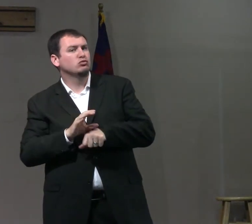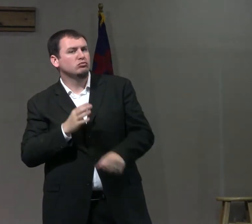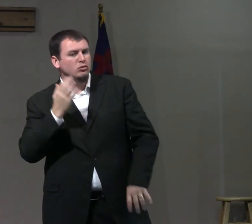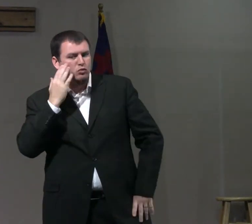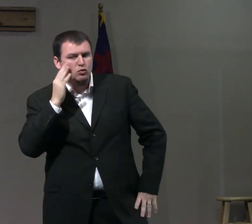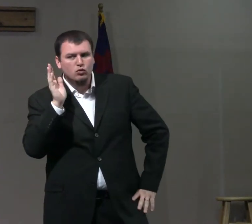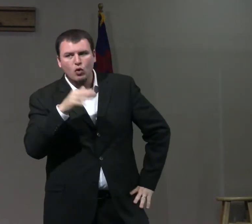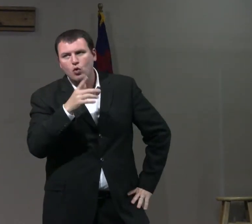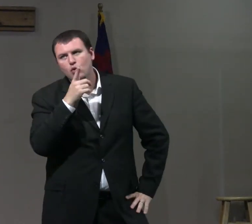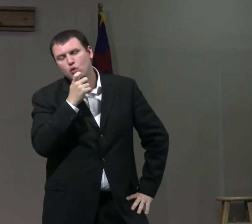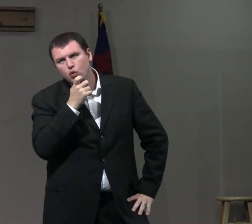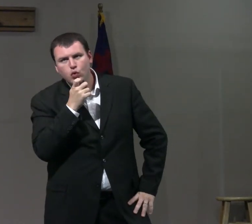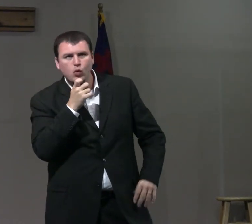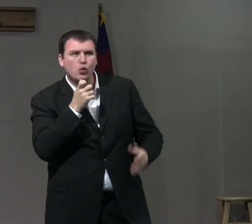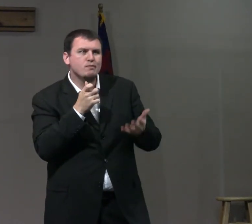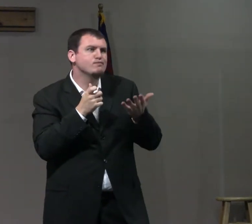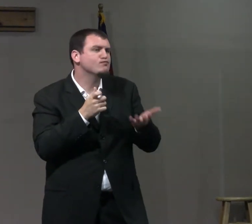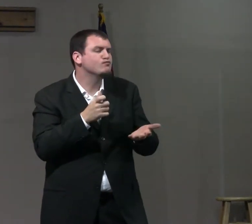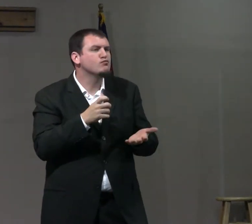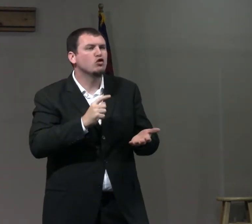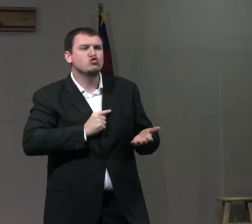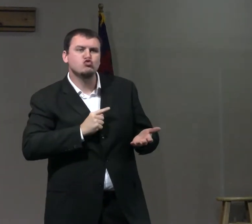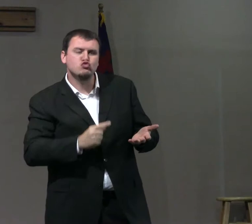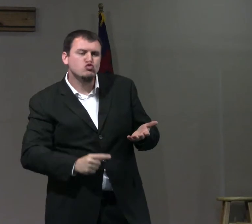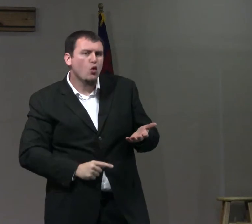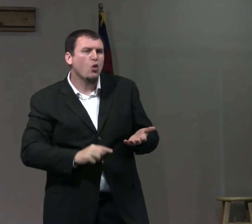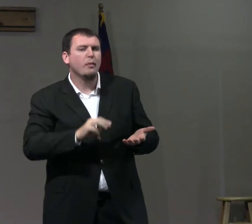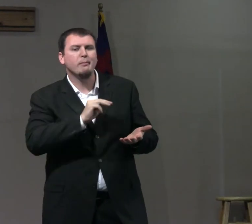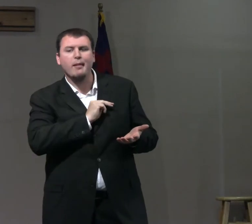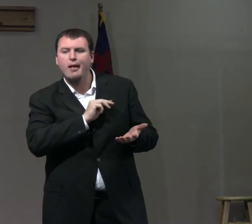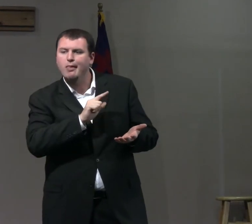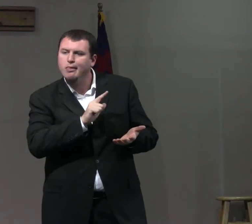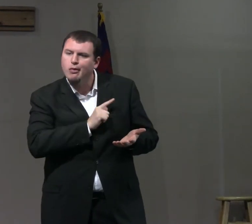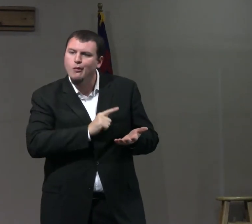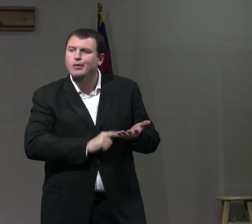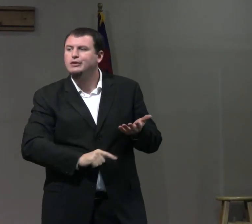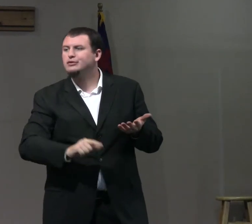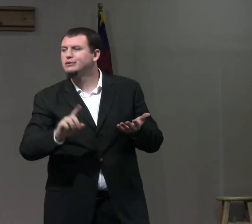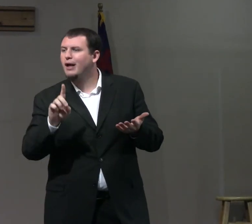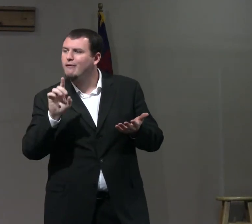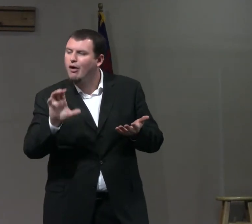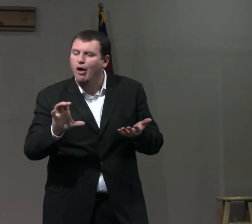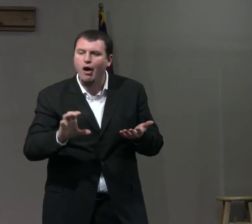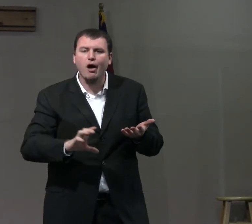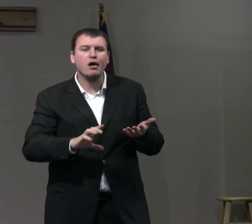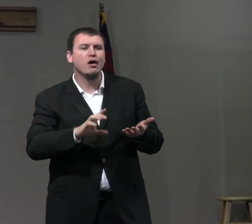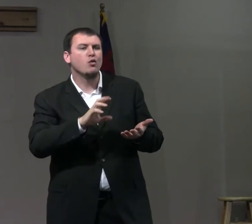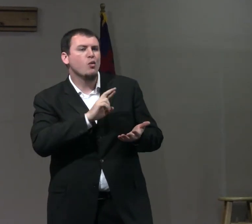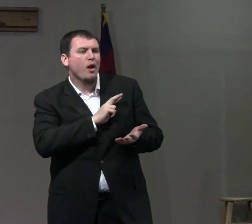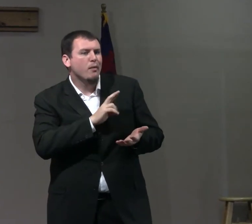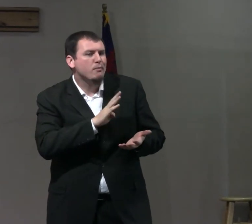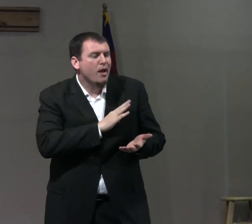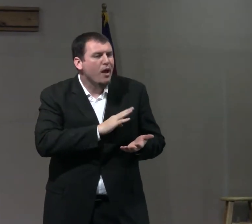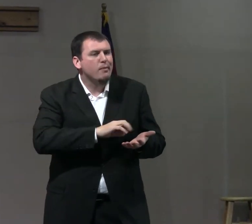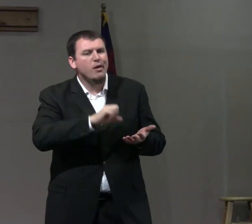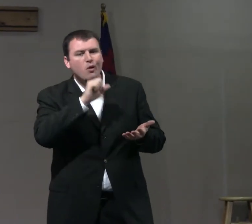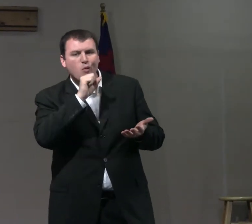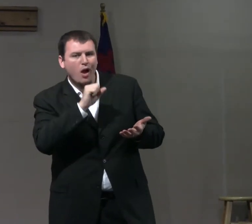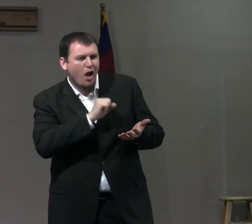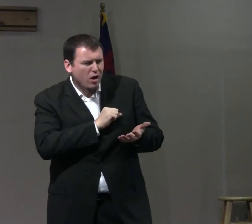I might ask, oh yeah, do you know George or Mike Lewis? And I'll start naming some people from